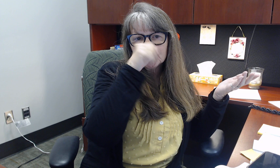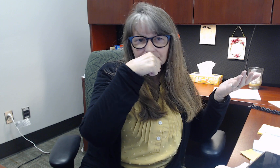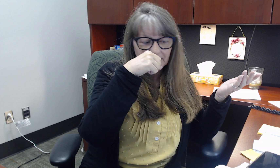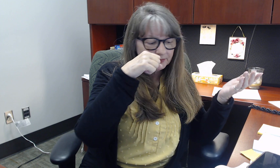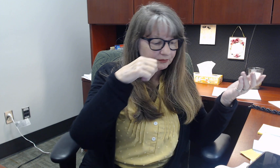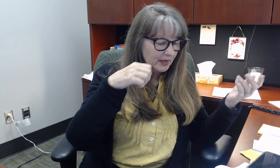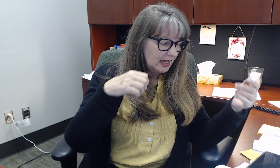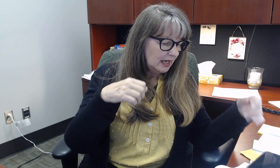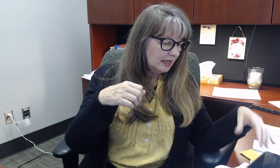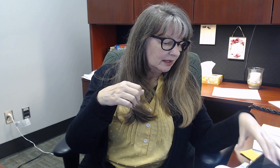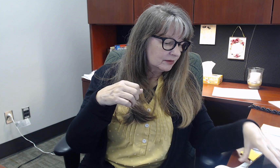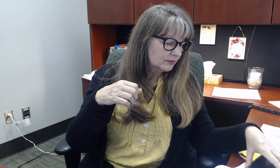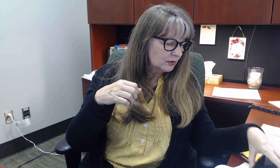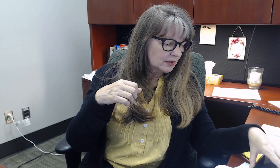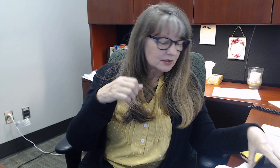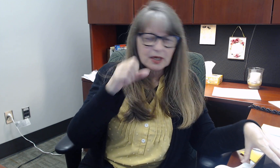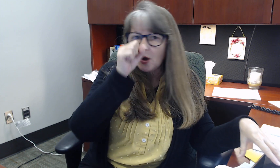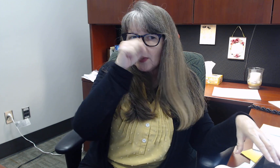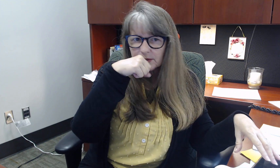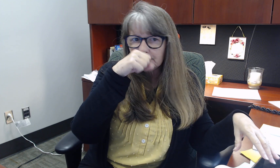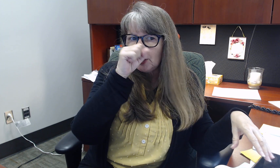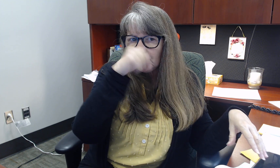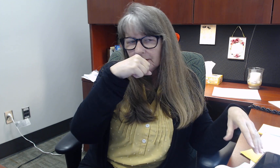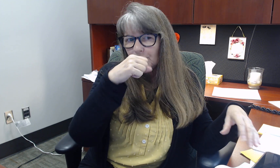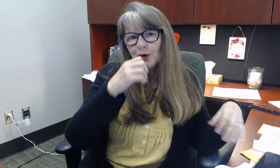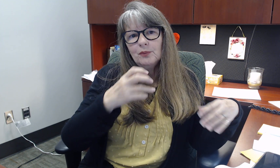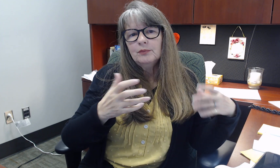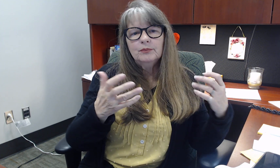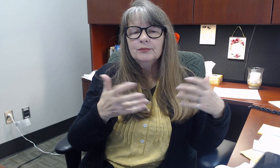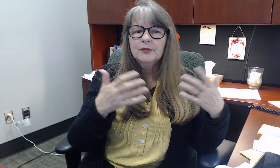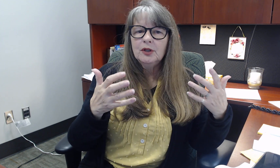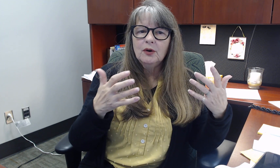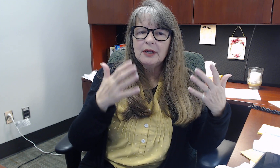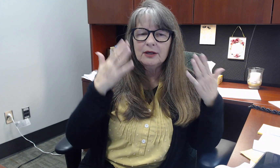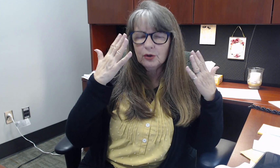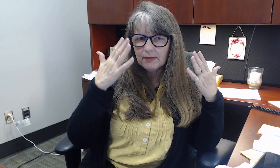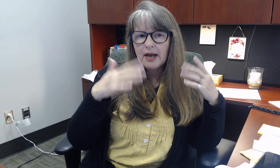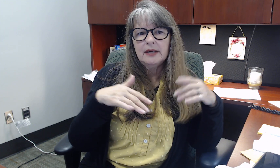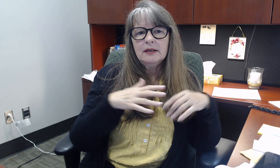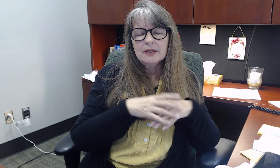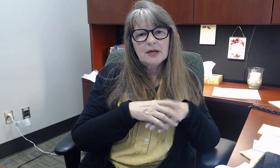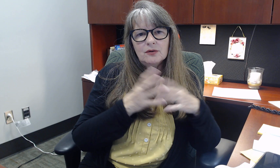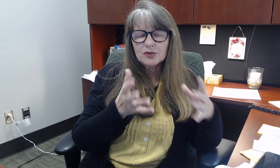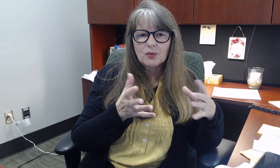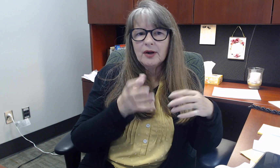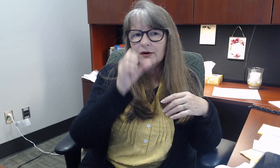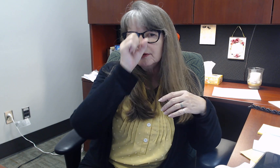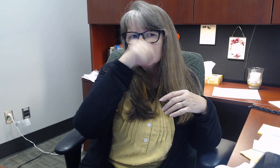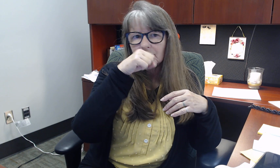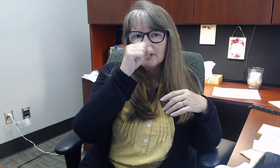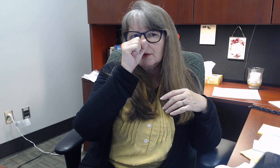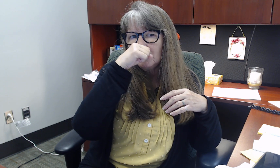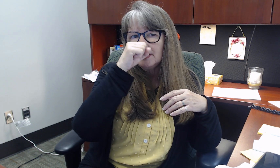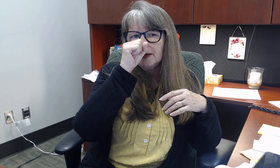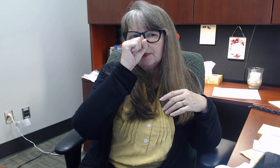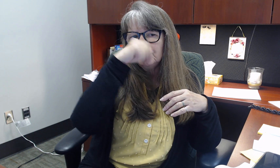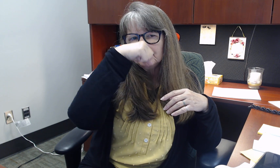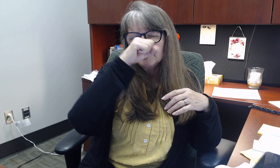right? You could say, oh, that's baloney if you don't, in your mind, because I don't swear, and so but